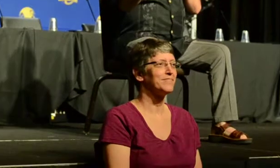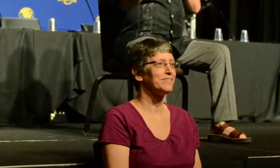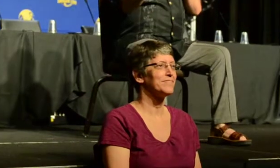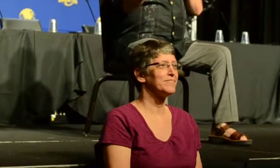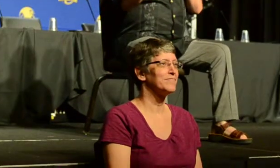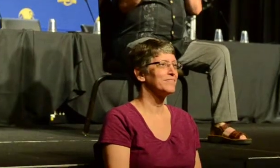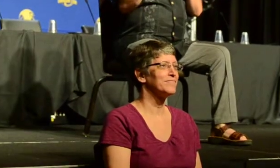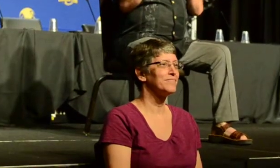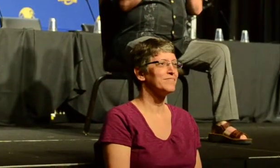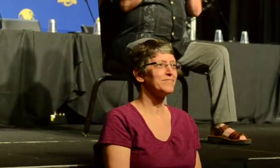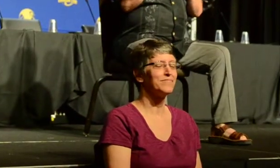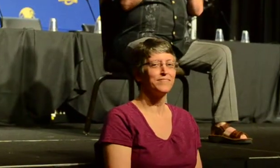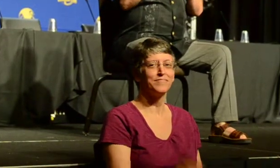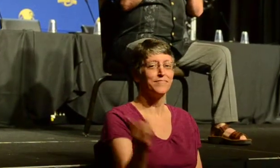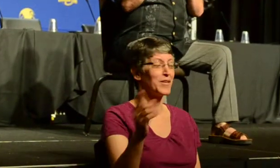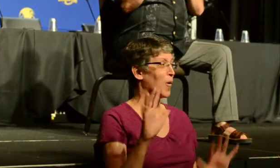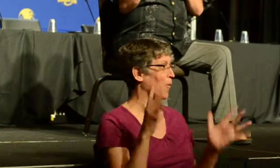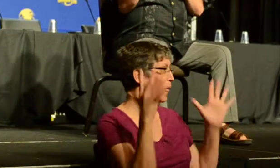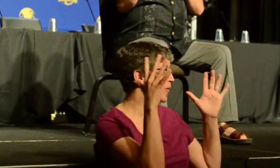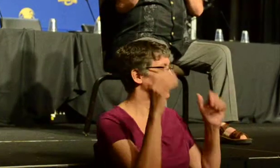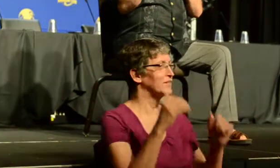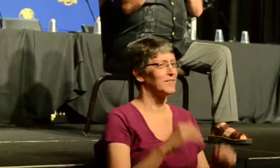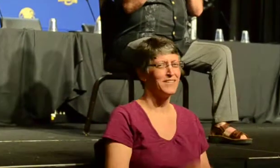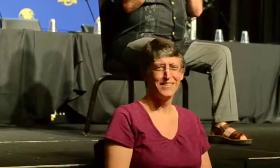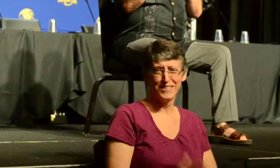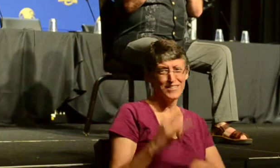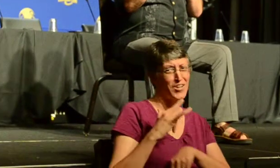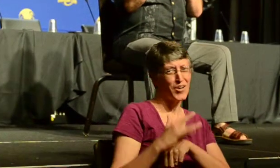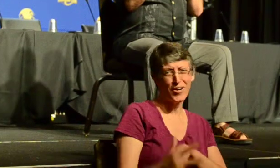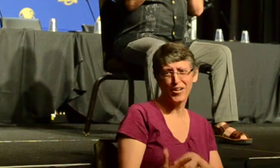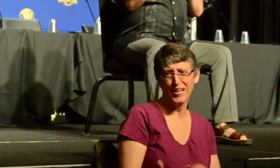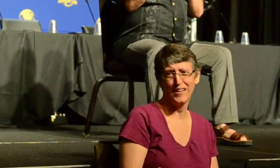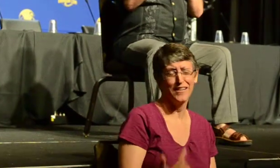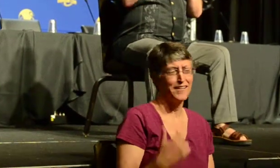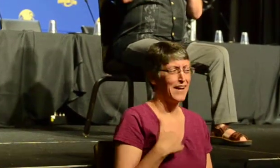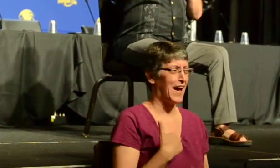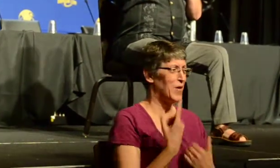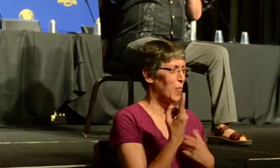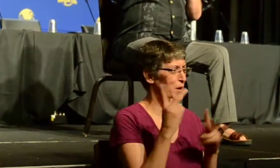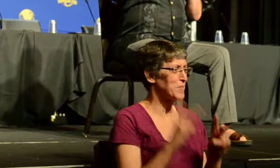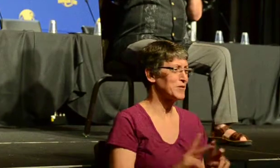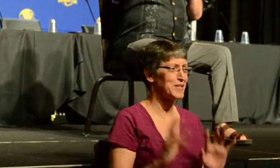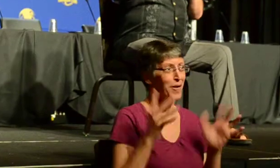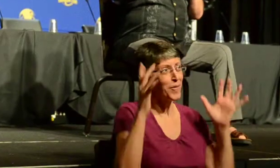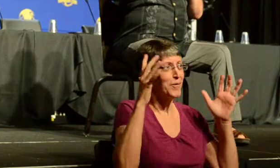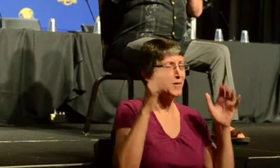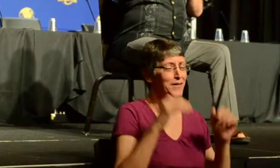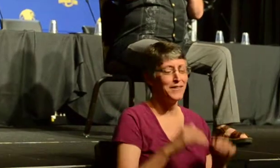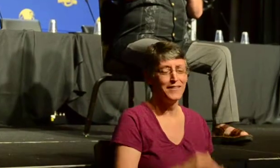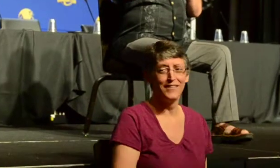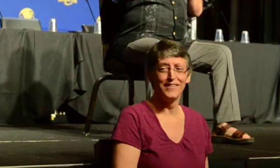little who? It's early in the morning. I get a who?